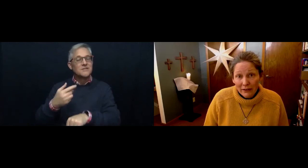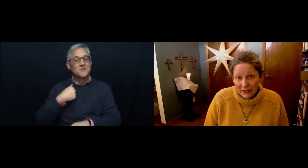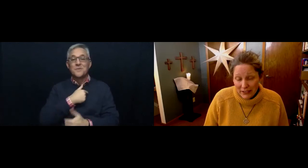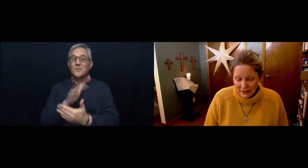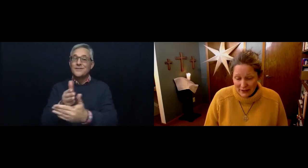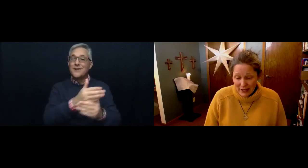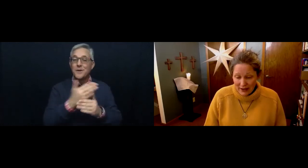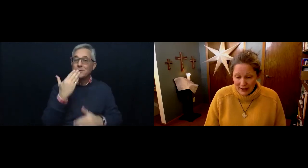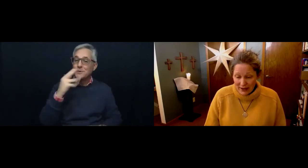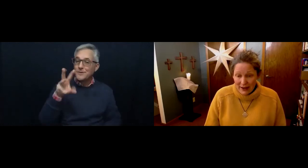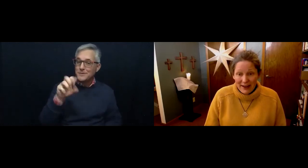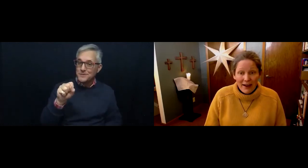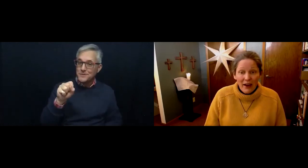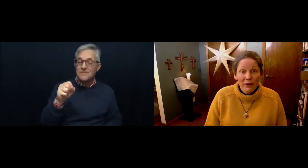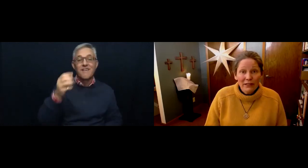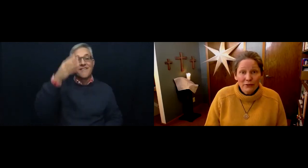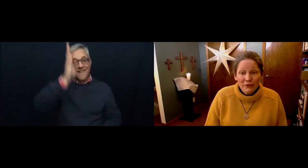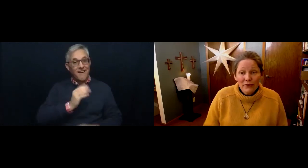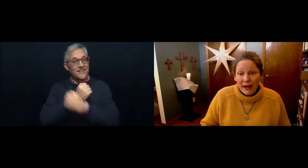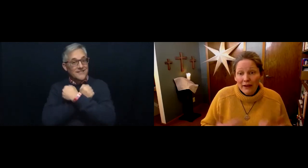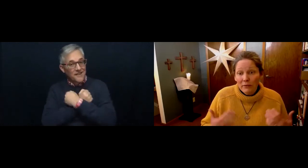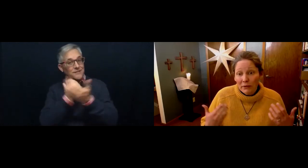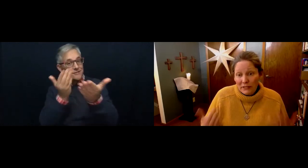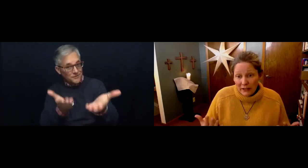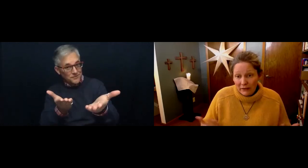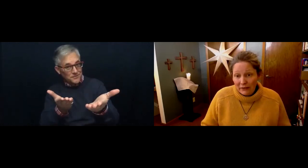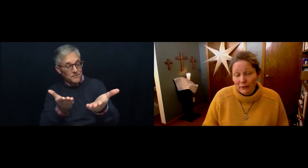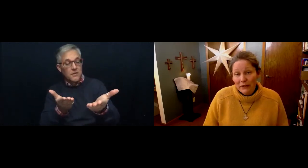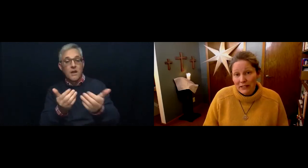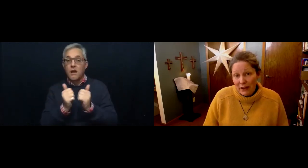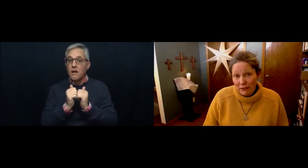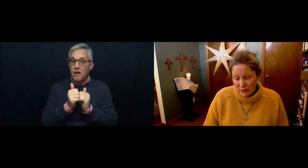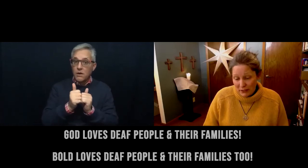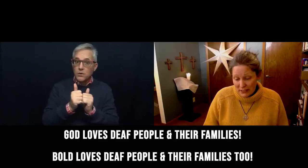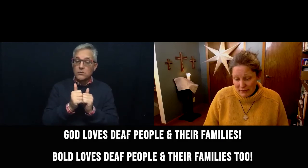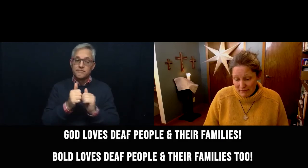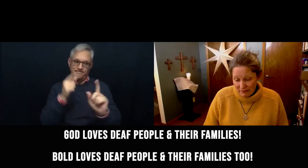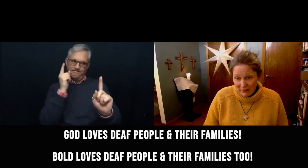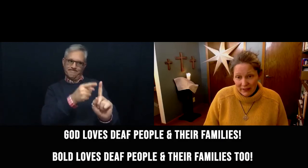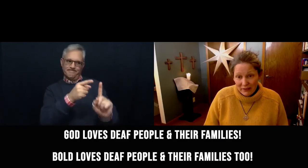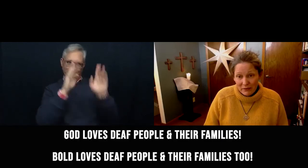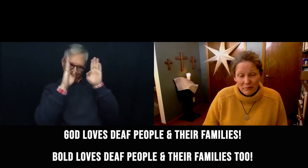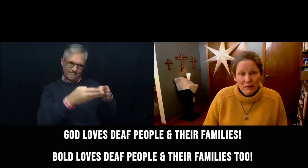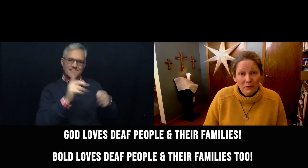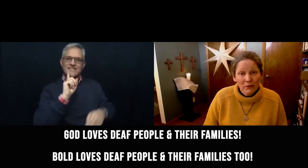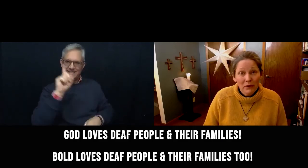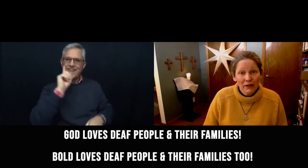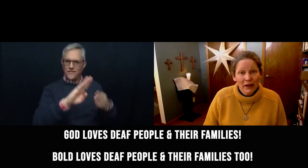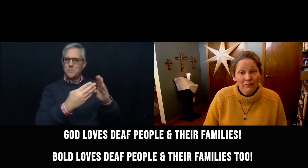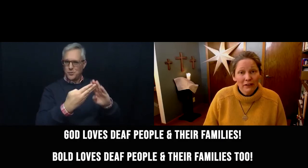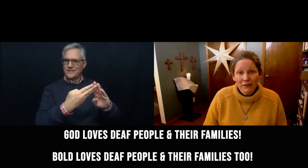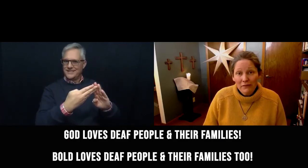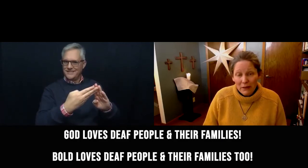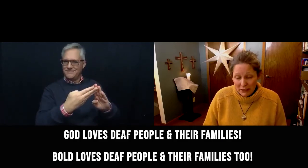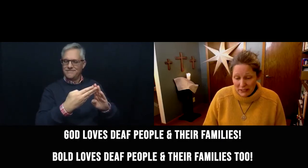God loves us. And we do that particularly with the deaf community, people who are